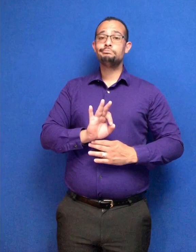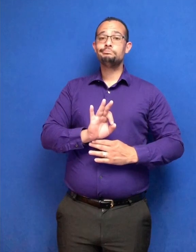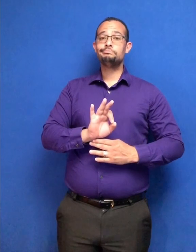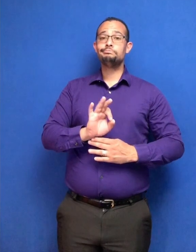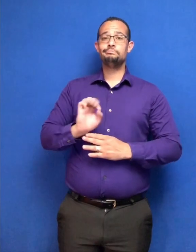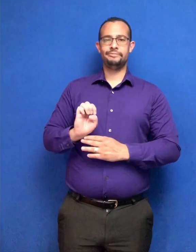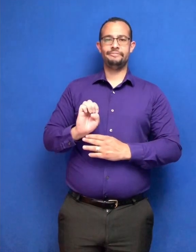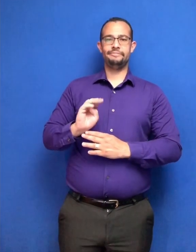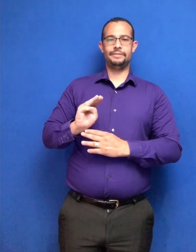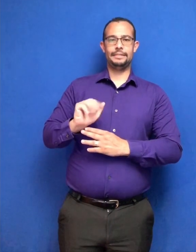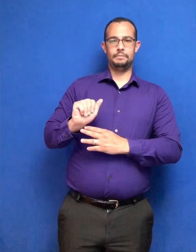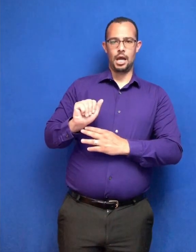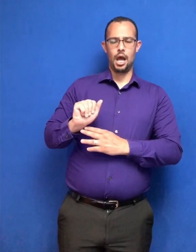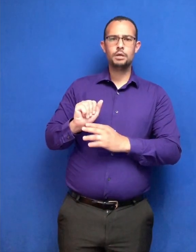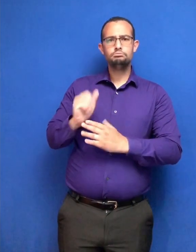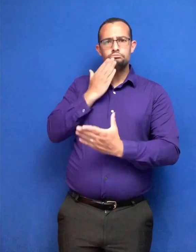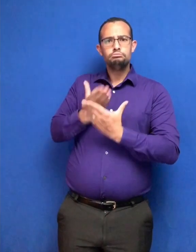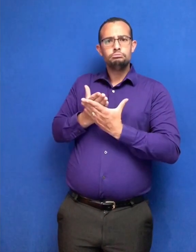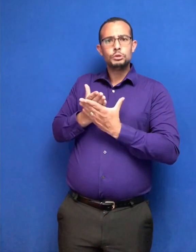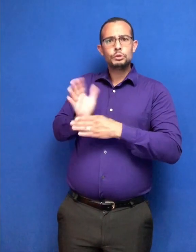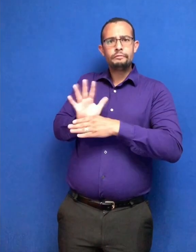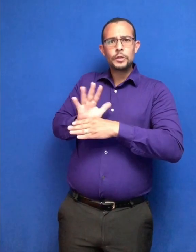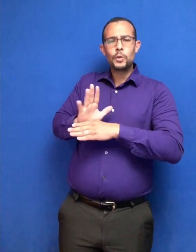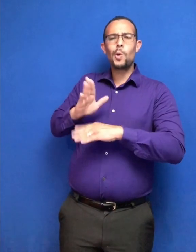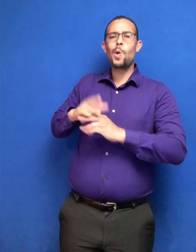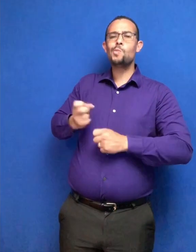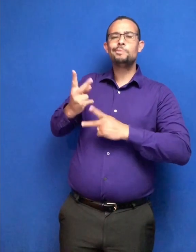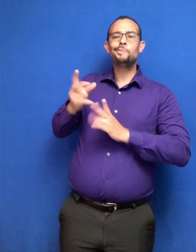has a very good YouTube video